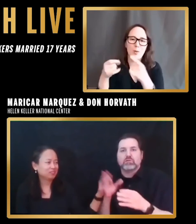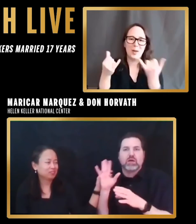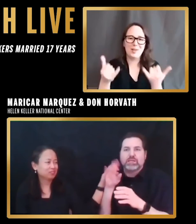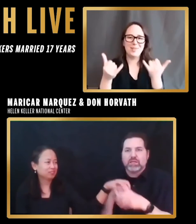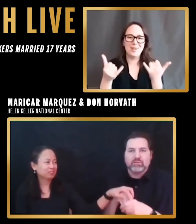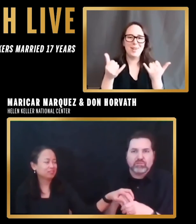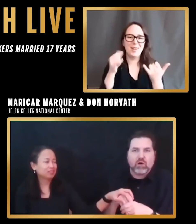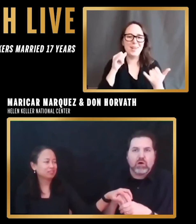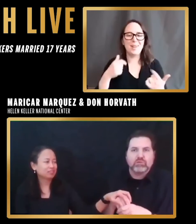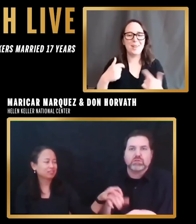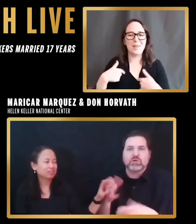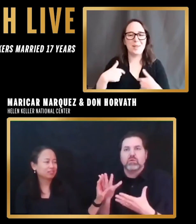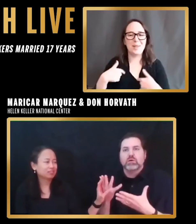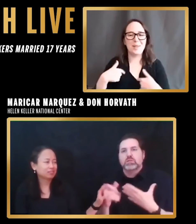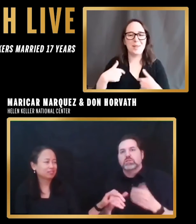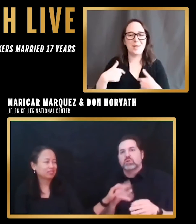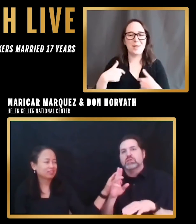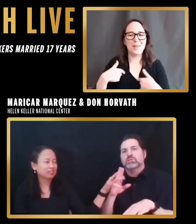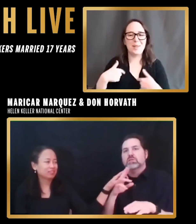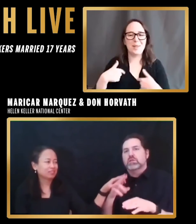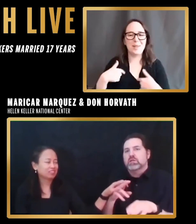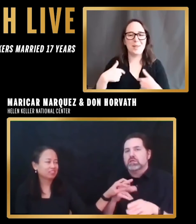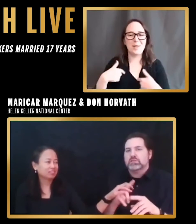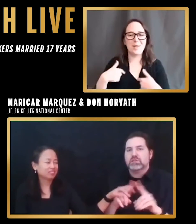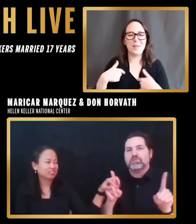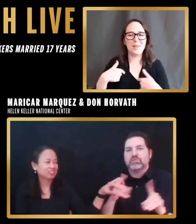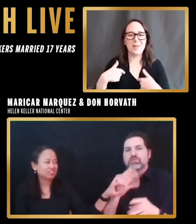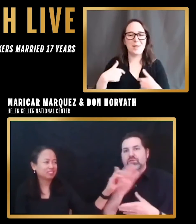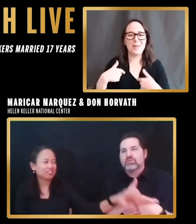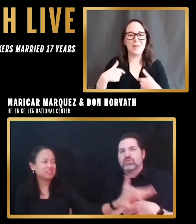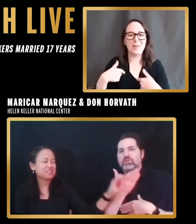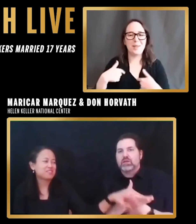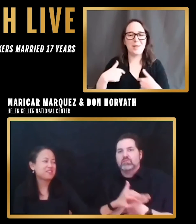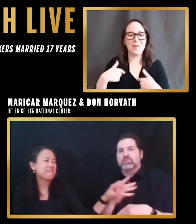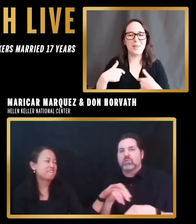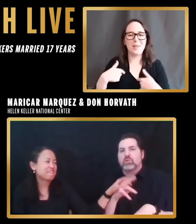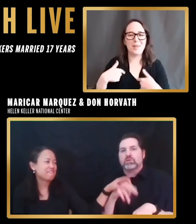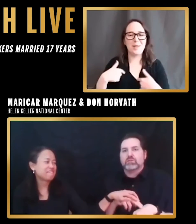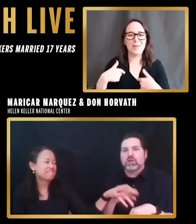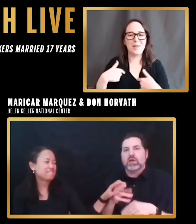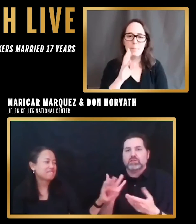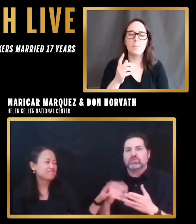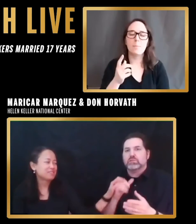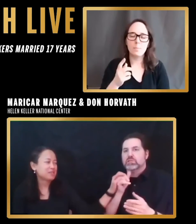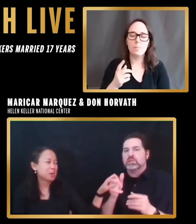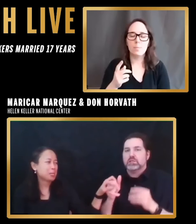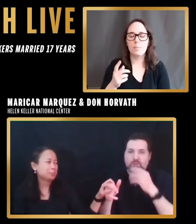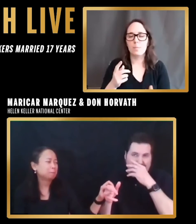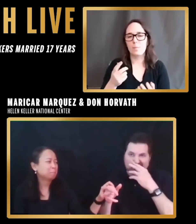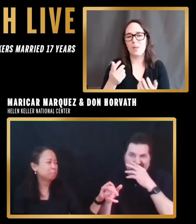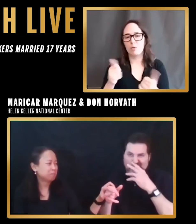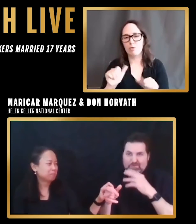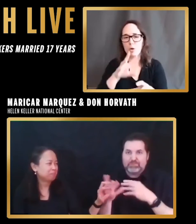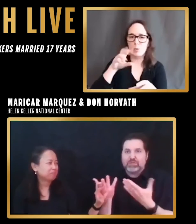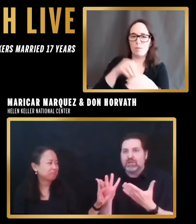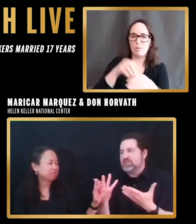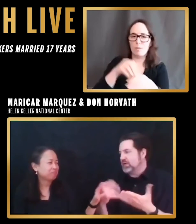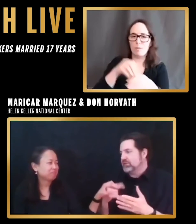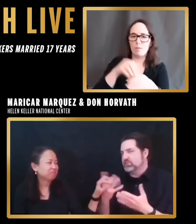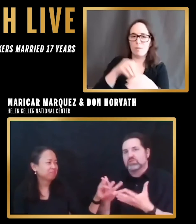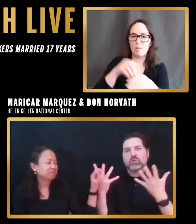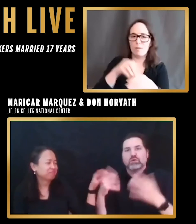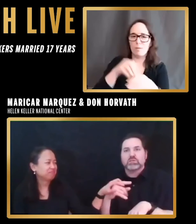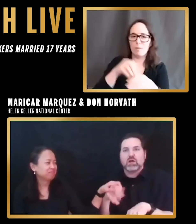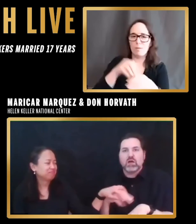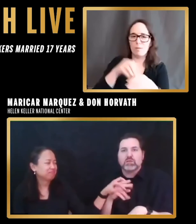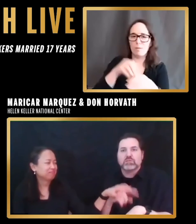or trying to get involved, So it's different for them, of course. And it's really, I